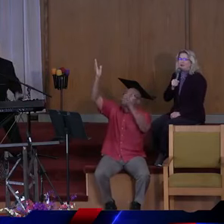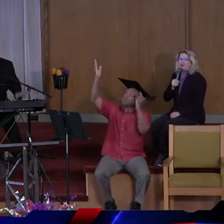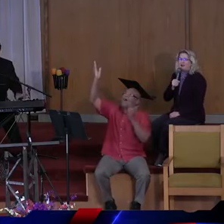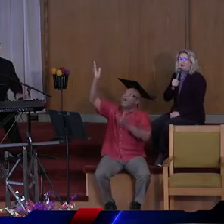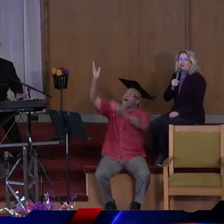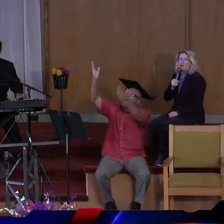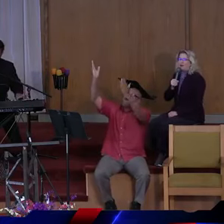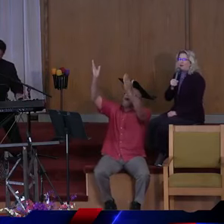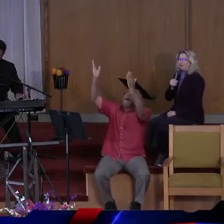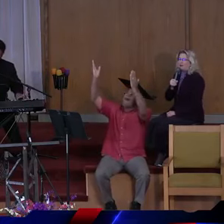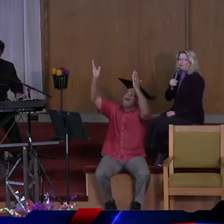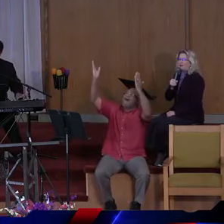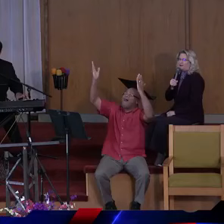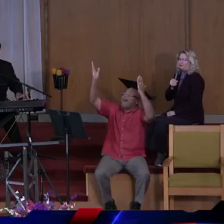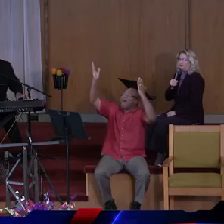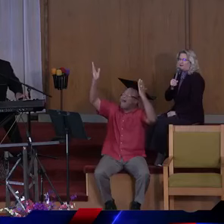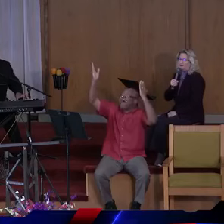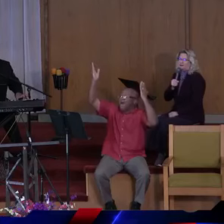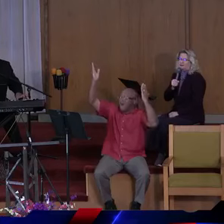our